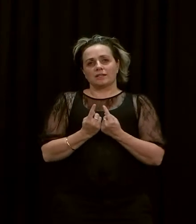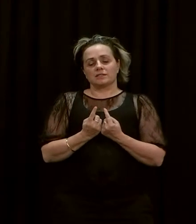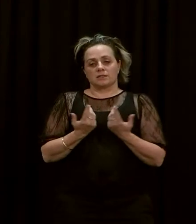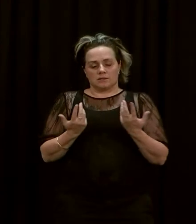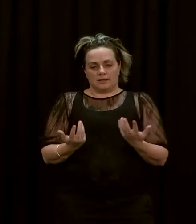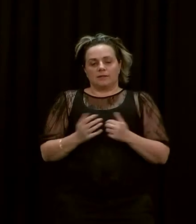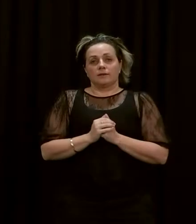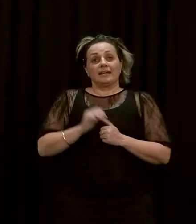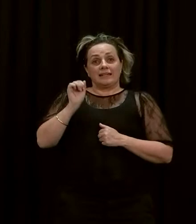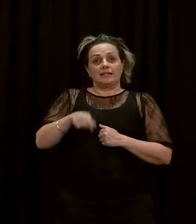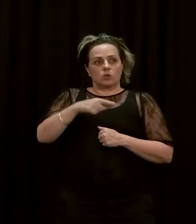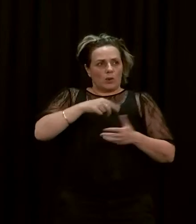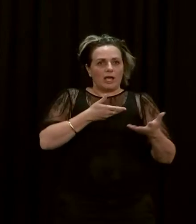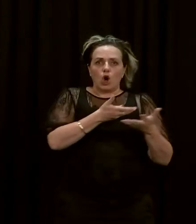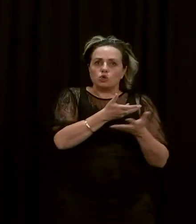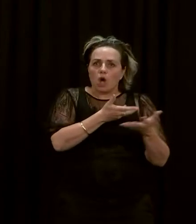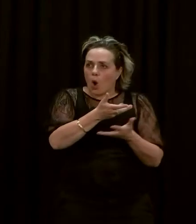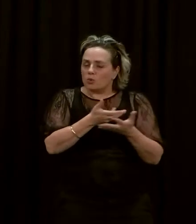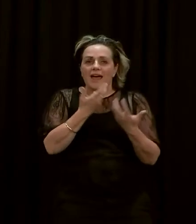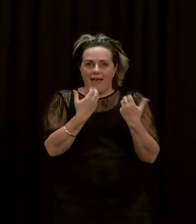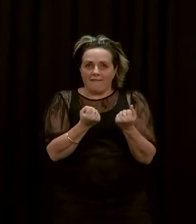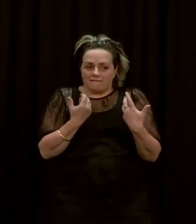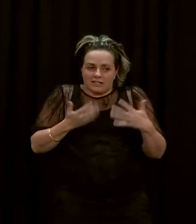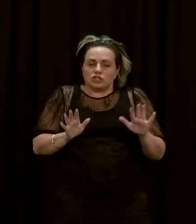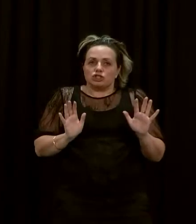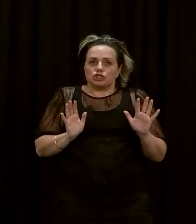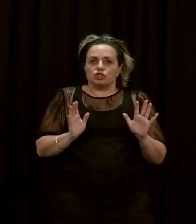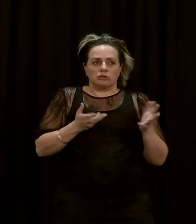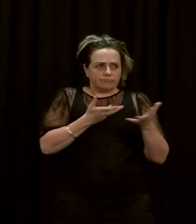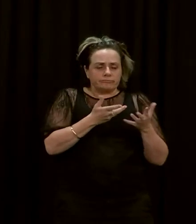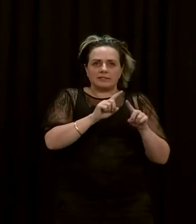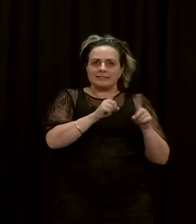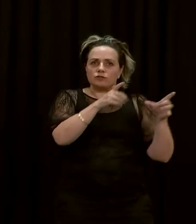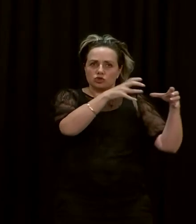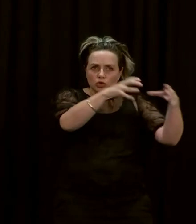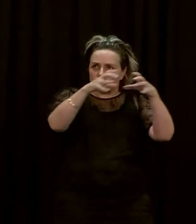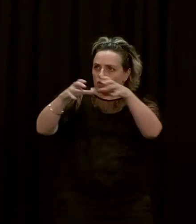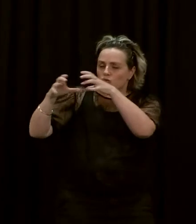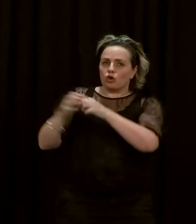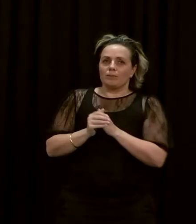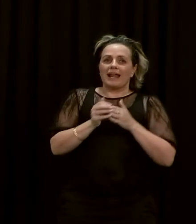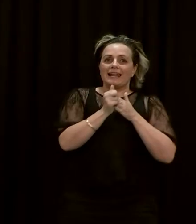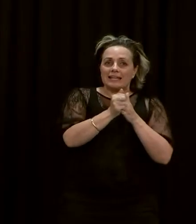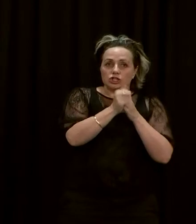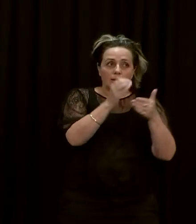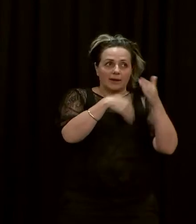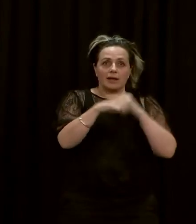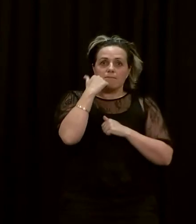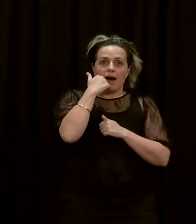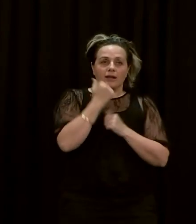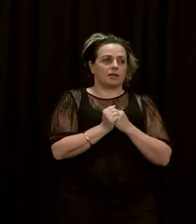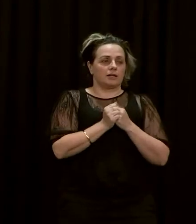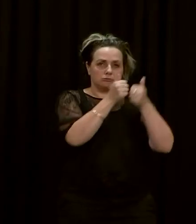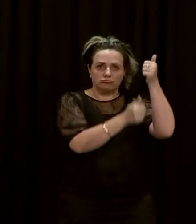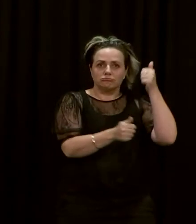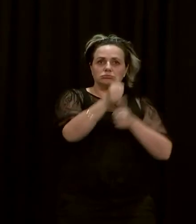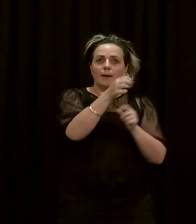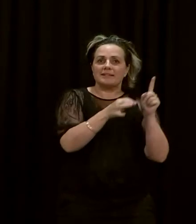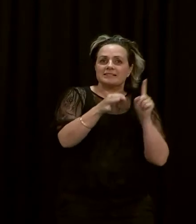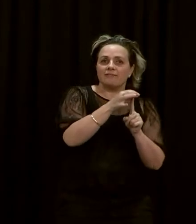are absolutely out there consulting, talking to various different groups, leadership in Māori, Pacific communities,